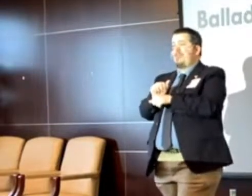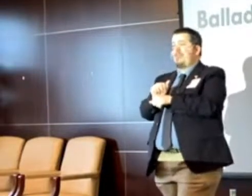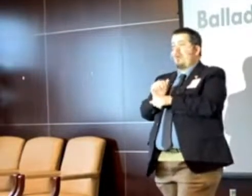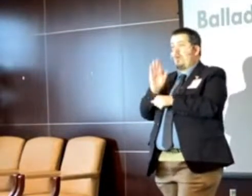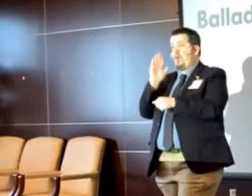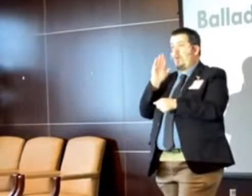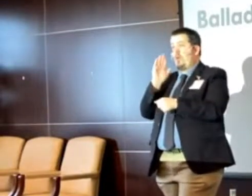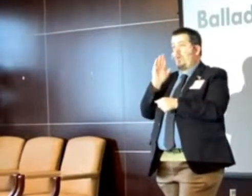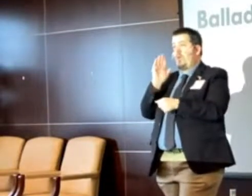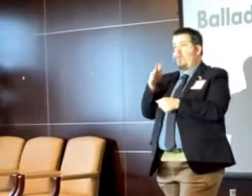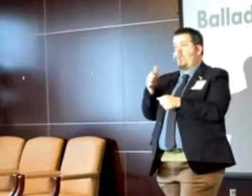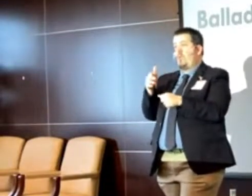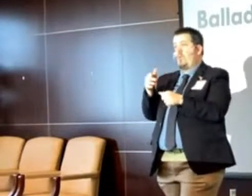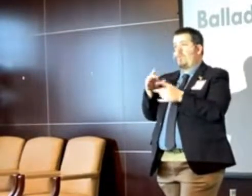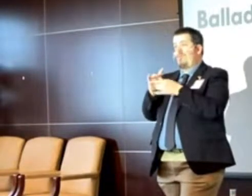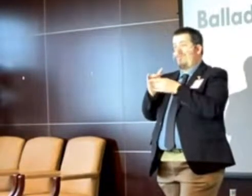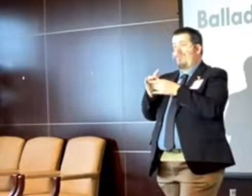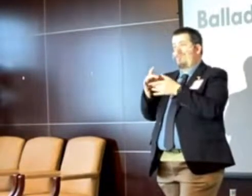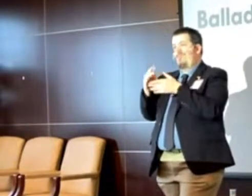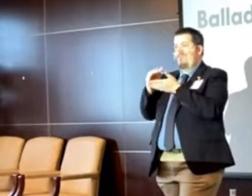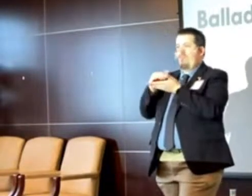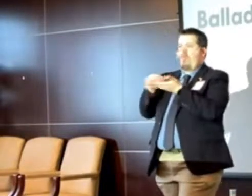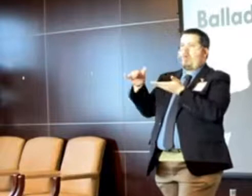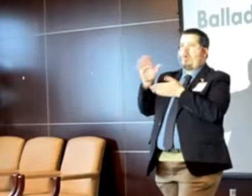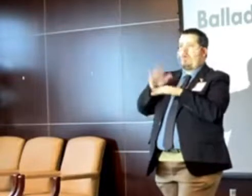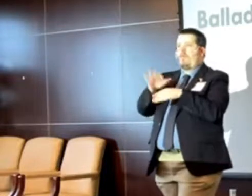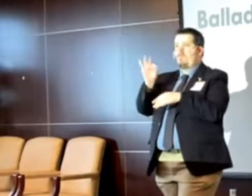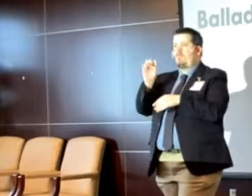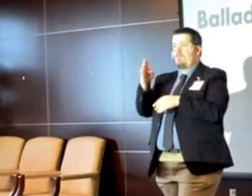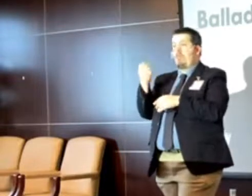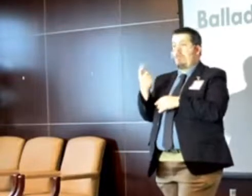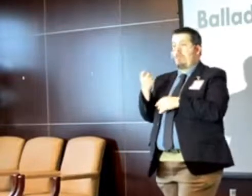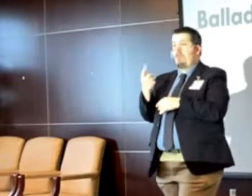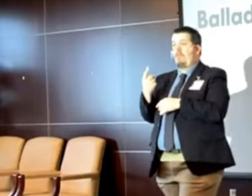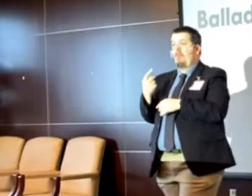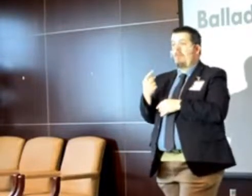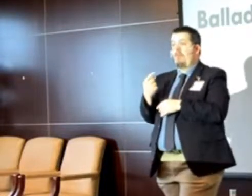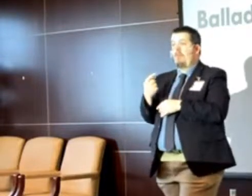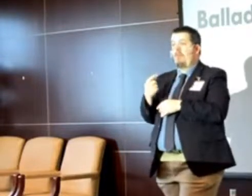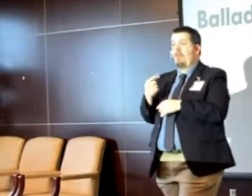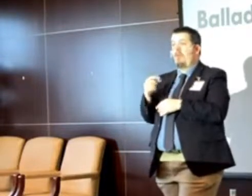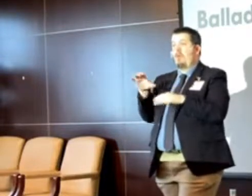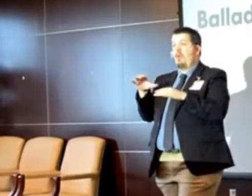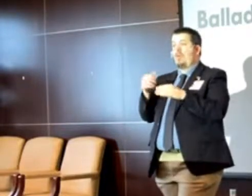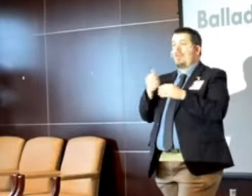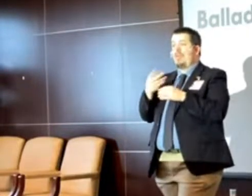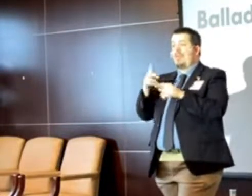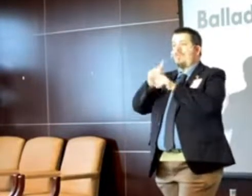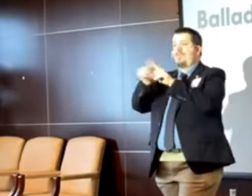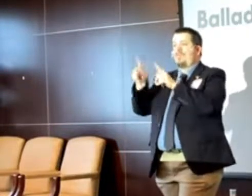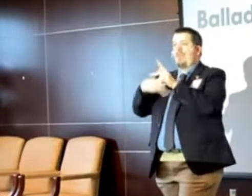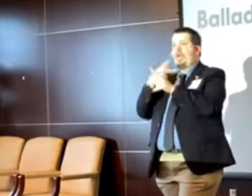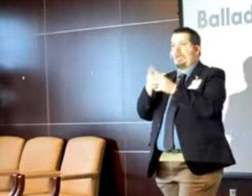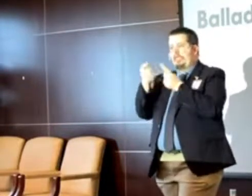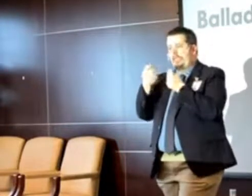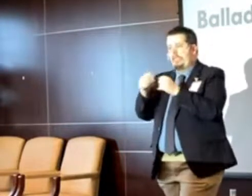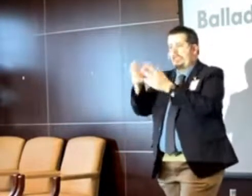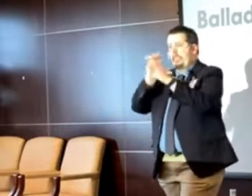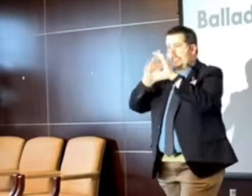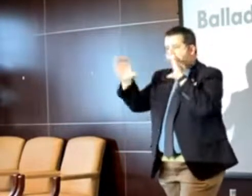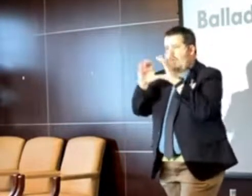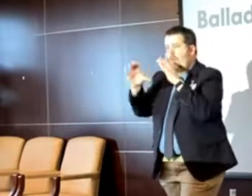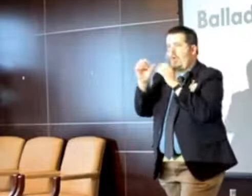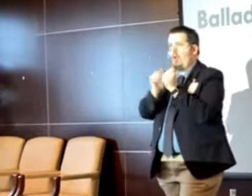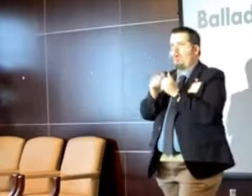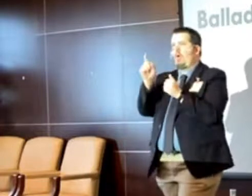they be let go on February 11th? So we're making several different types of attempts to communicate